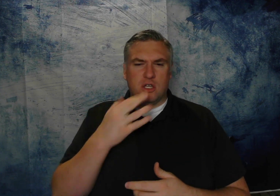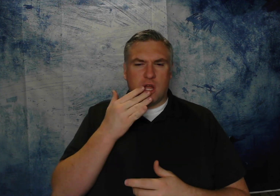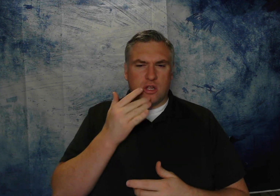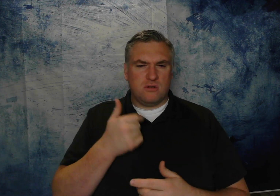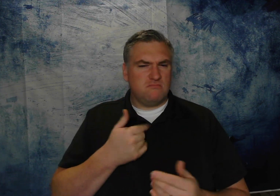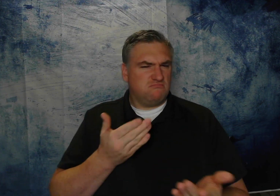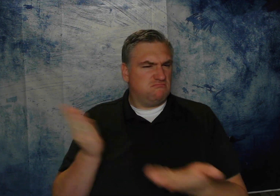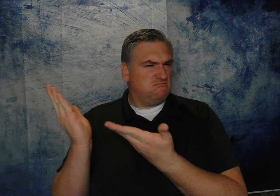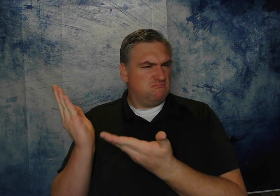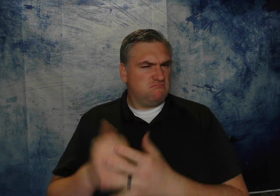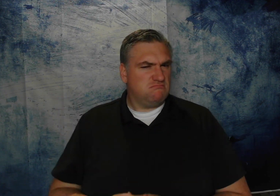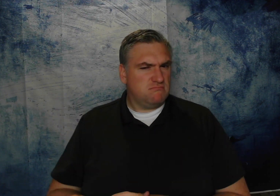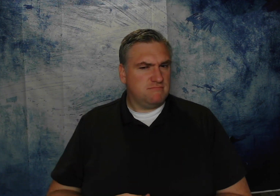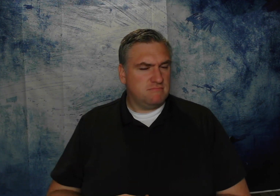So that triage color chart right here.